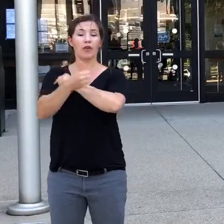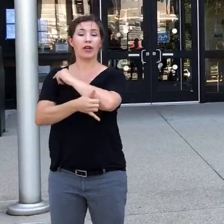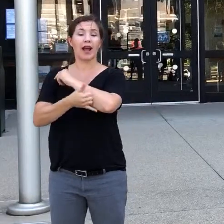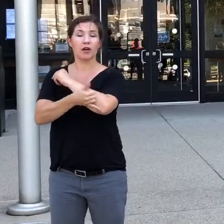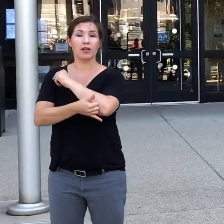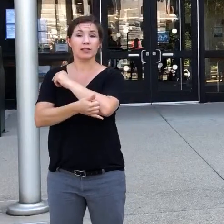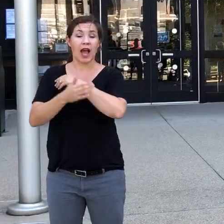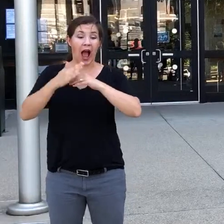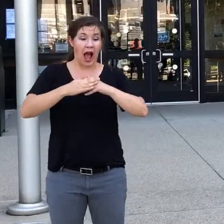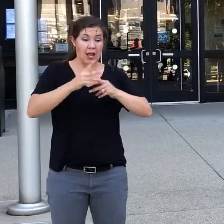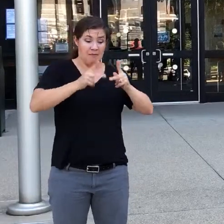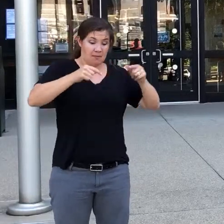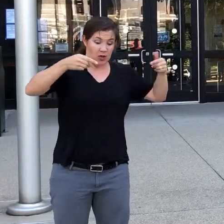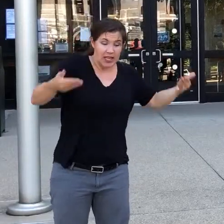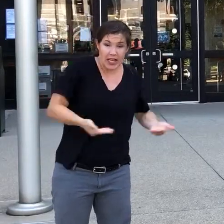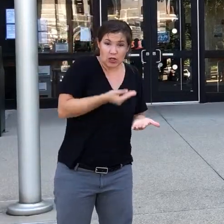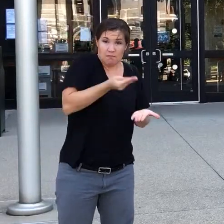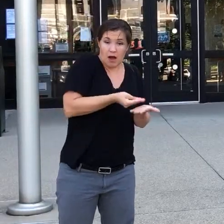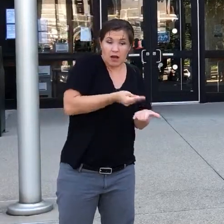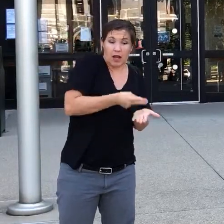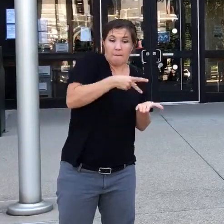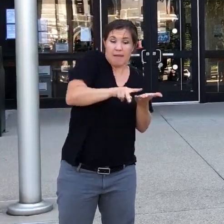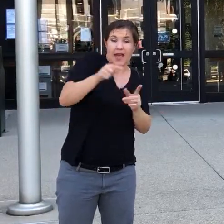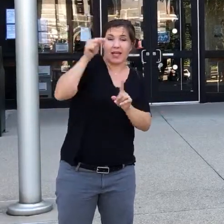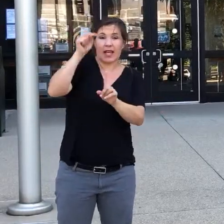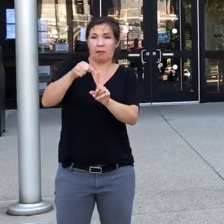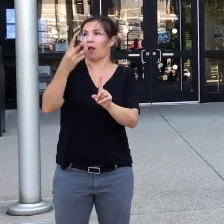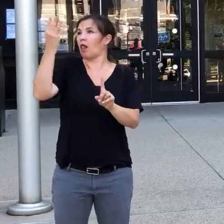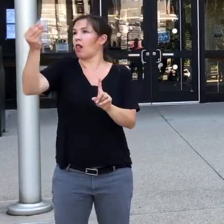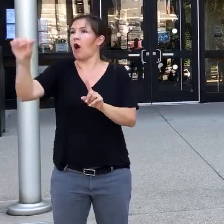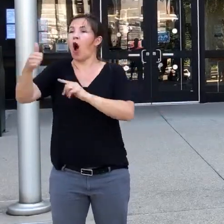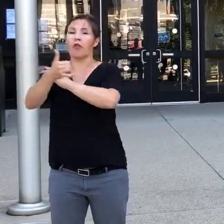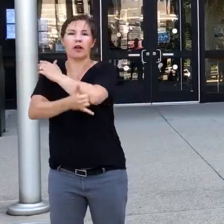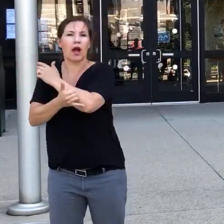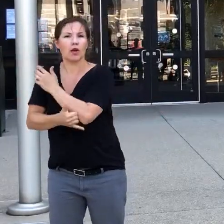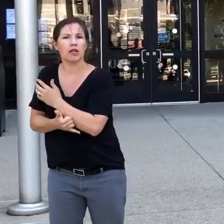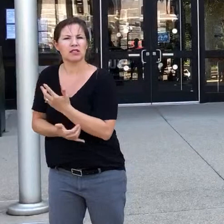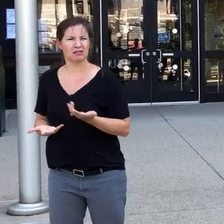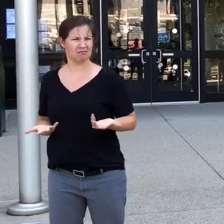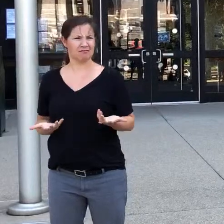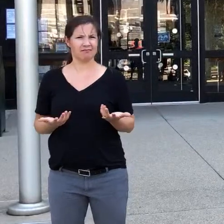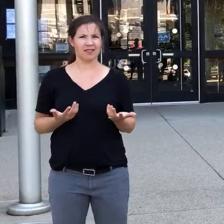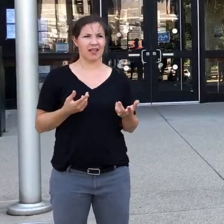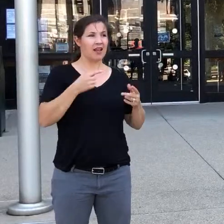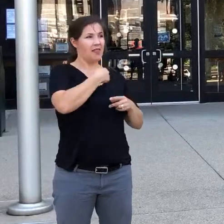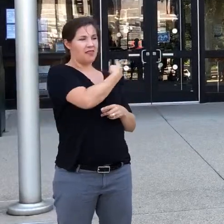dime, these people were working to protect the public and save lives.